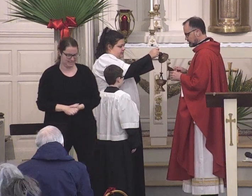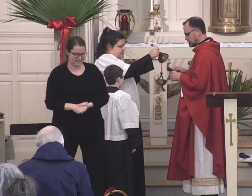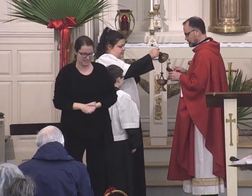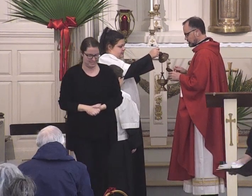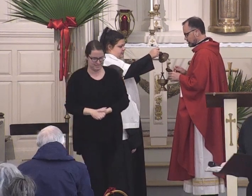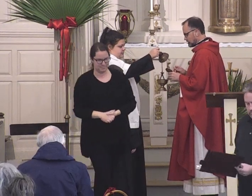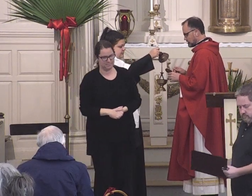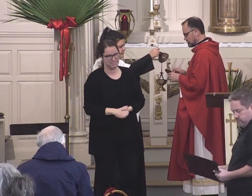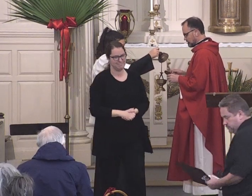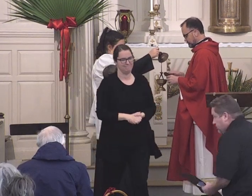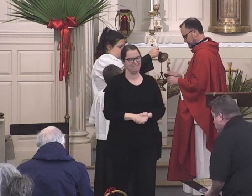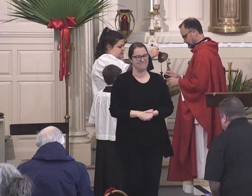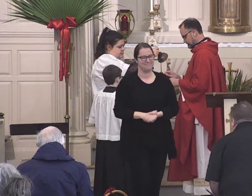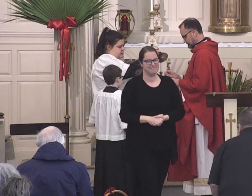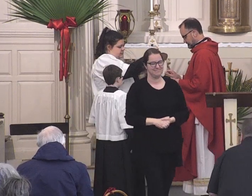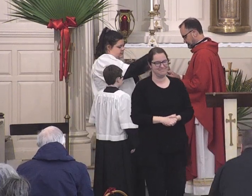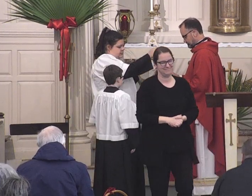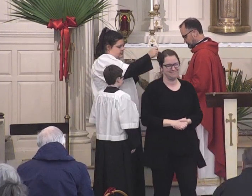Christ.